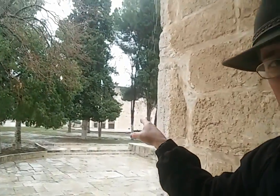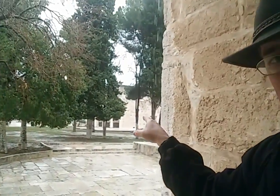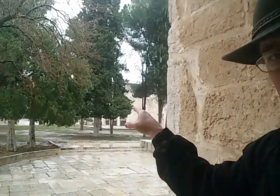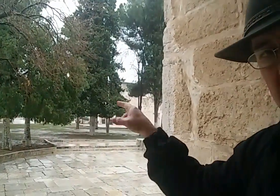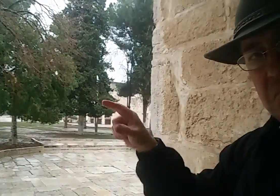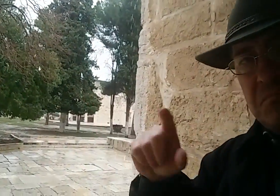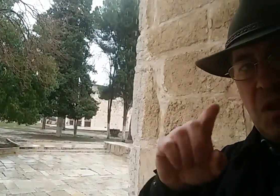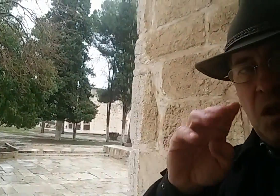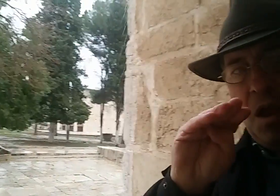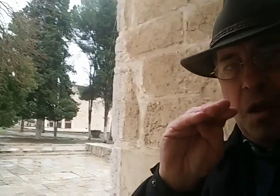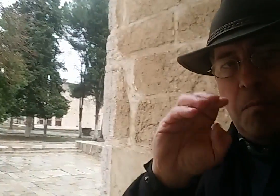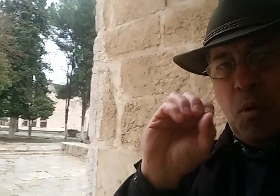See back through there,